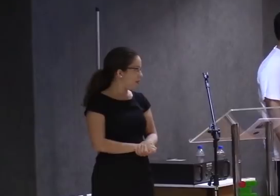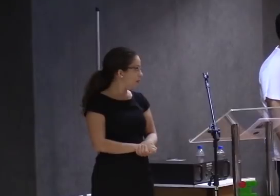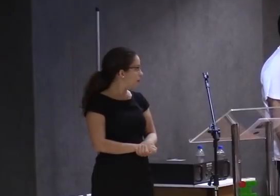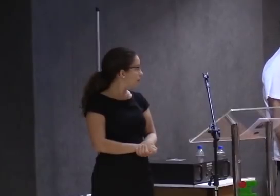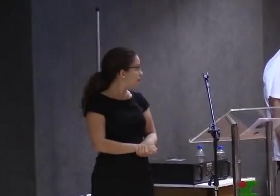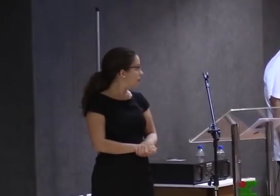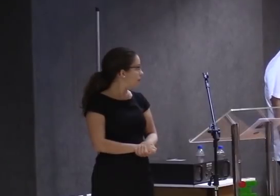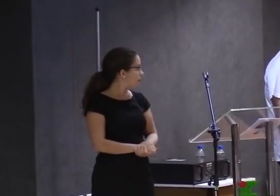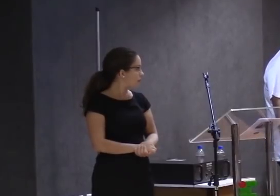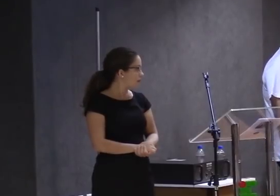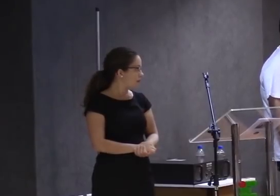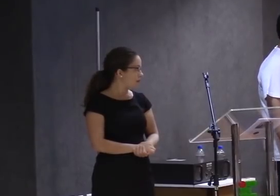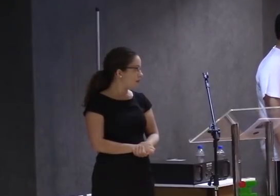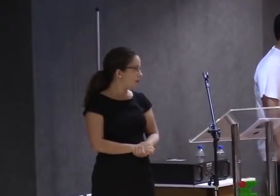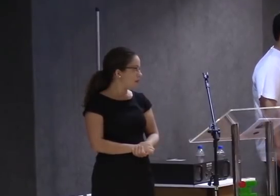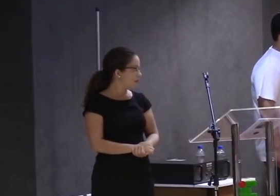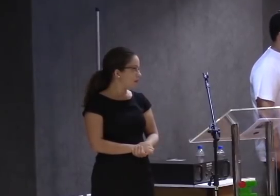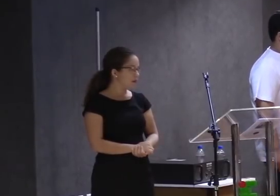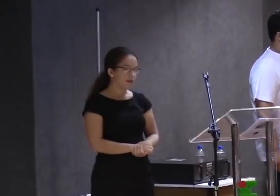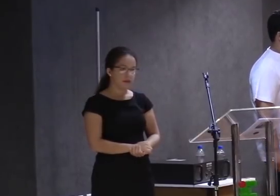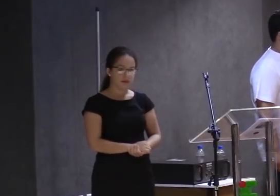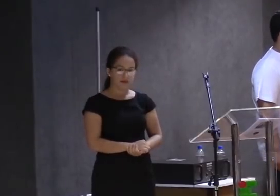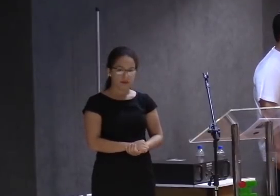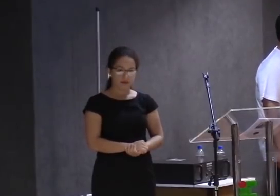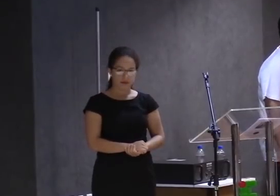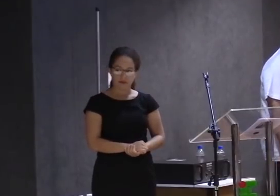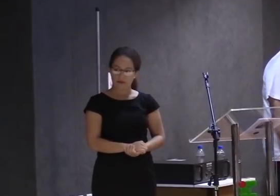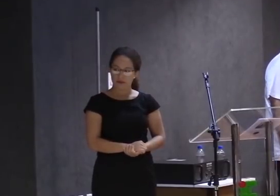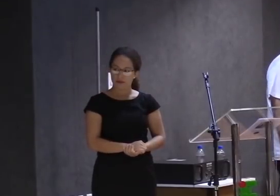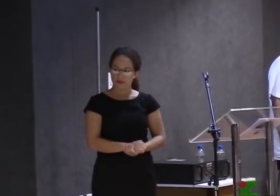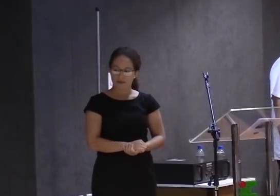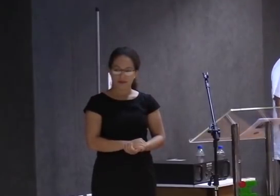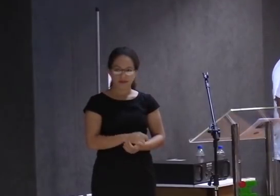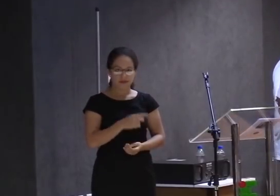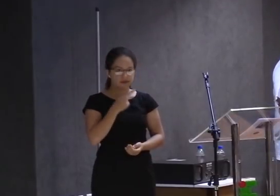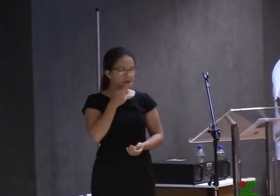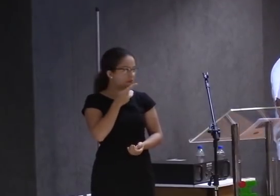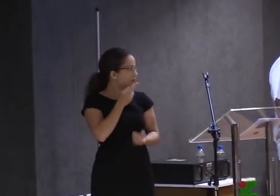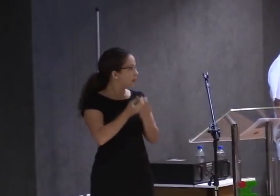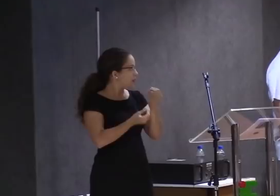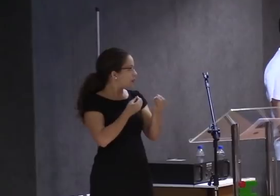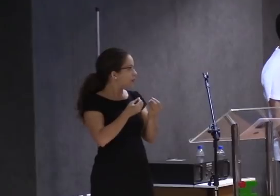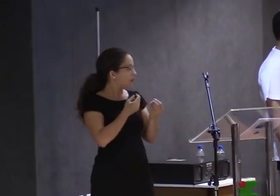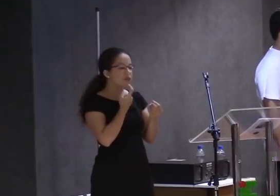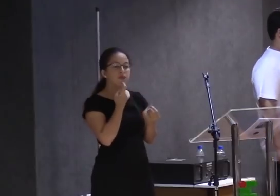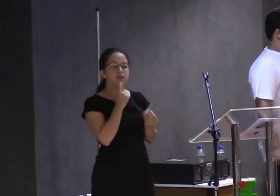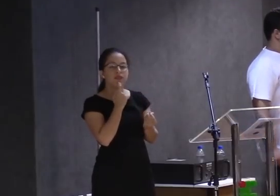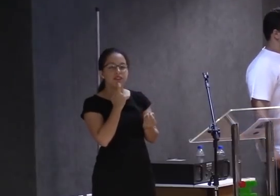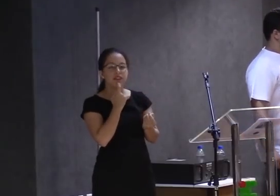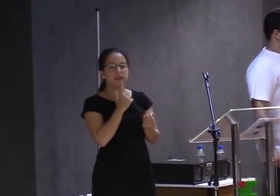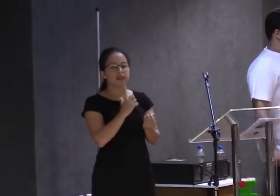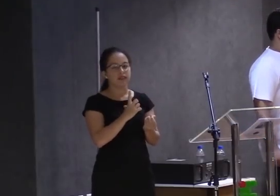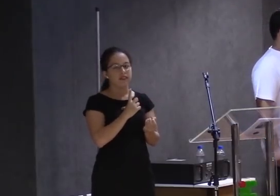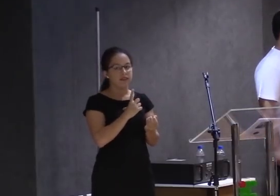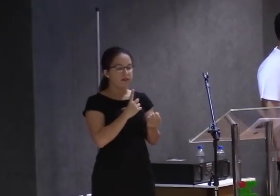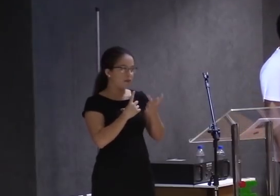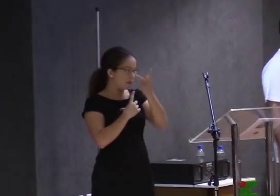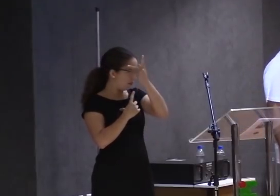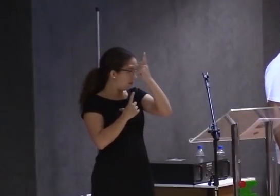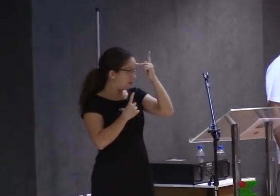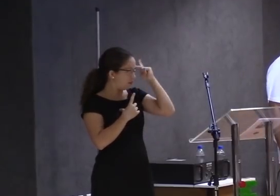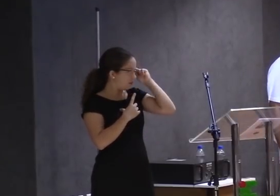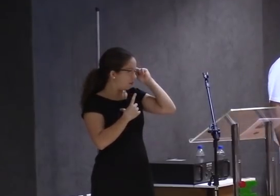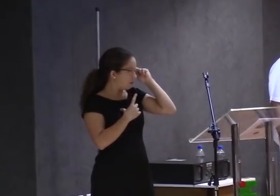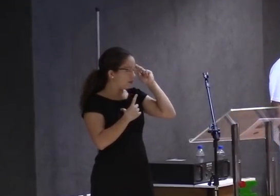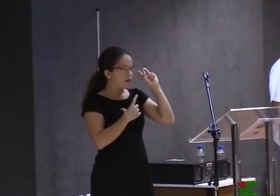And this time you were all correct because we have all of this in Finland and many of foreign people